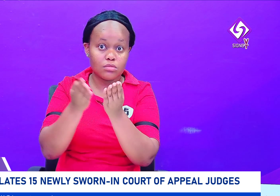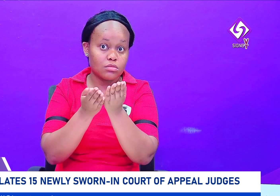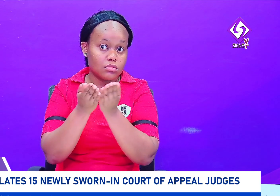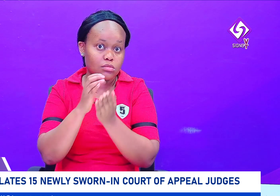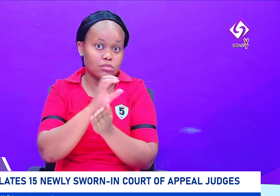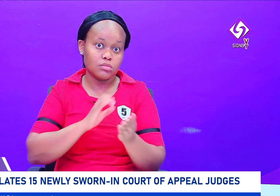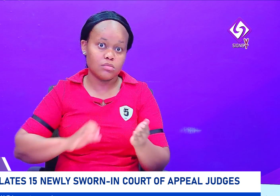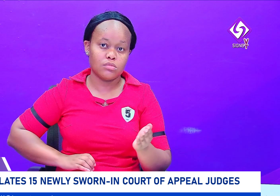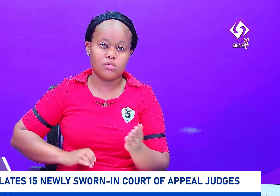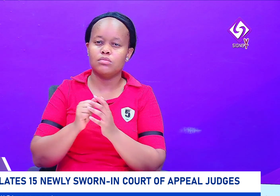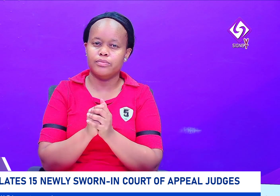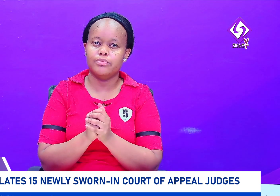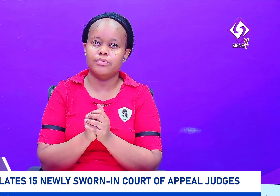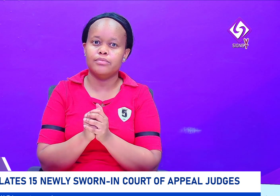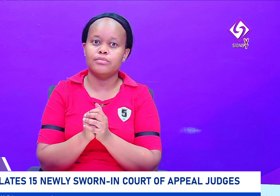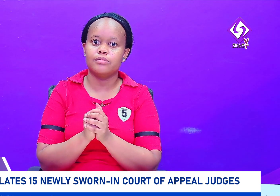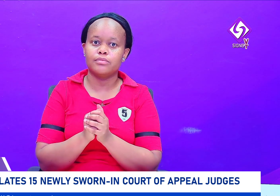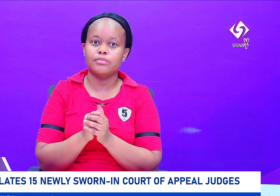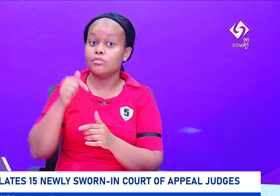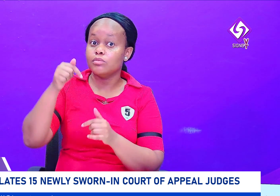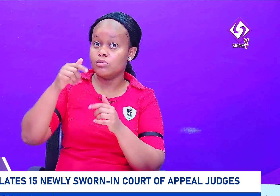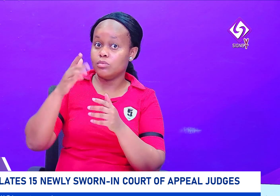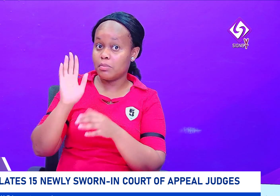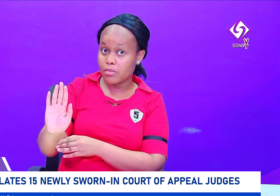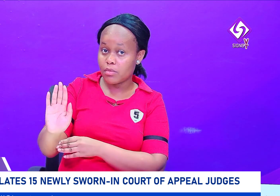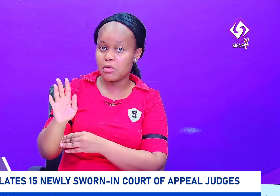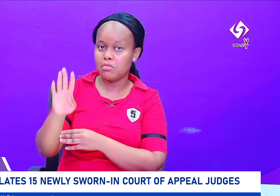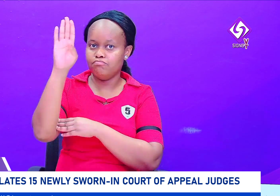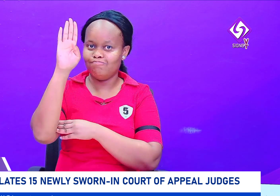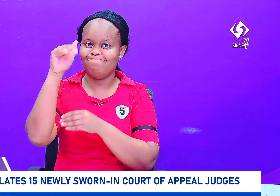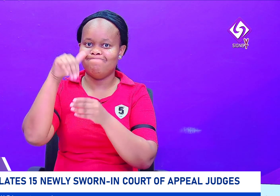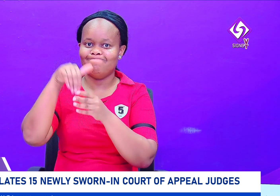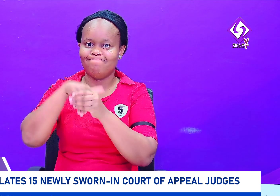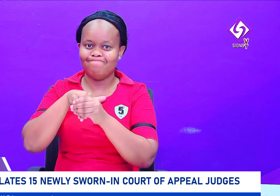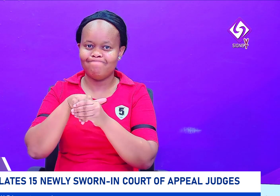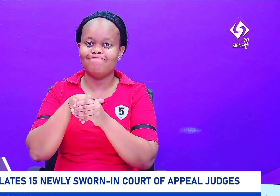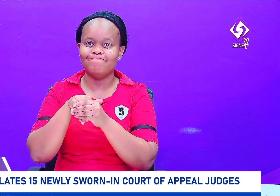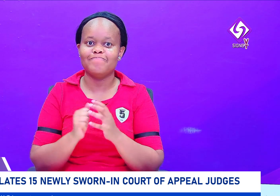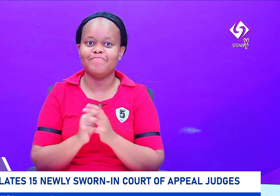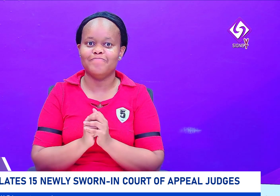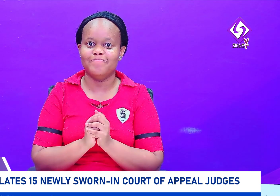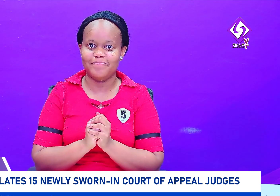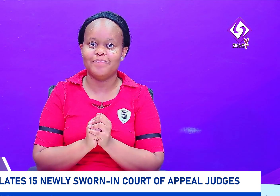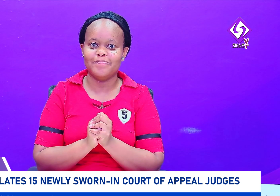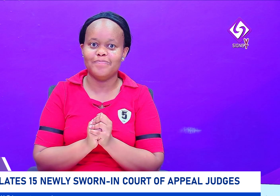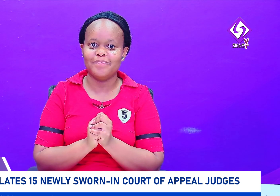of the Constitution, following a nomination by the Judicial Service Commission,